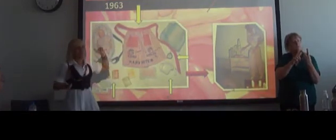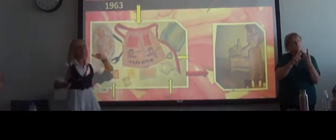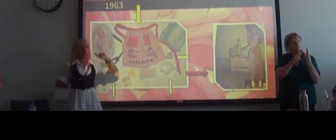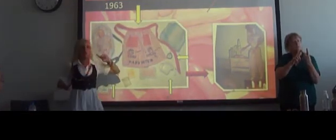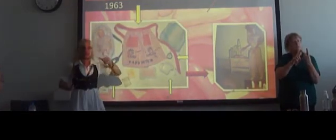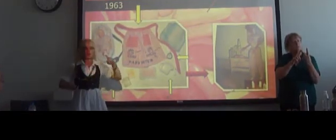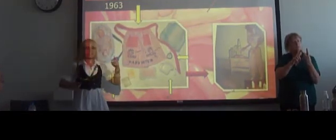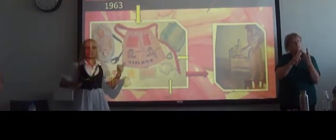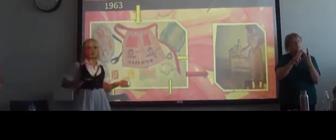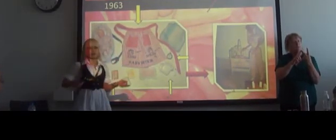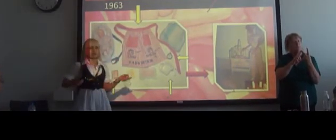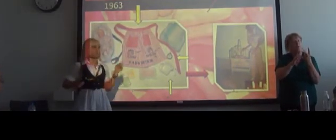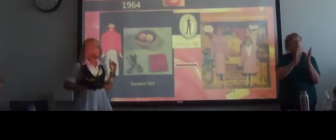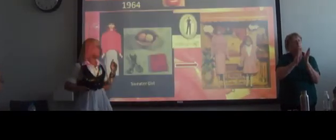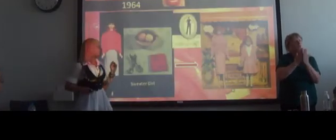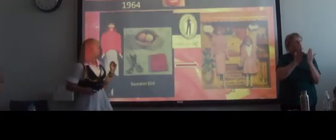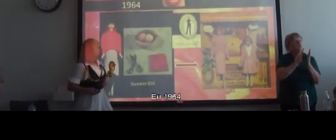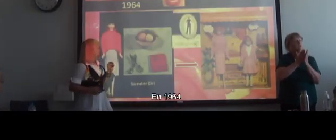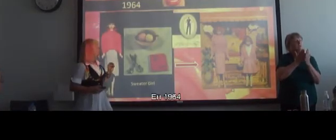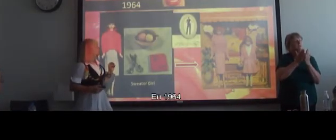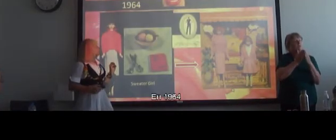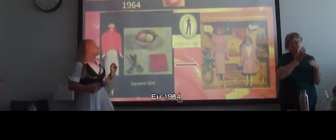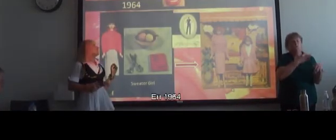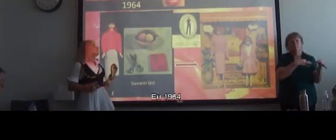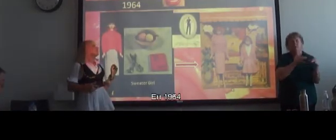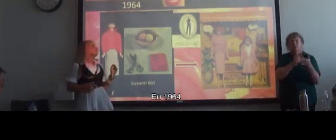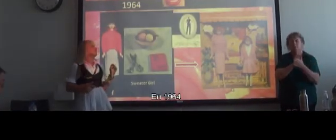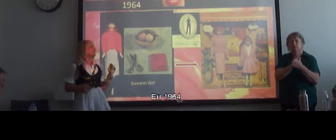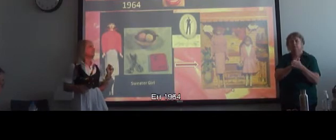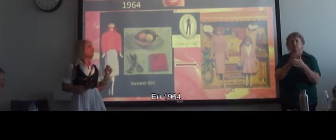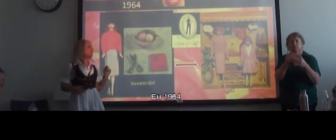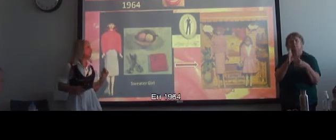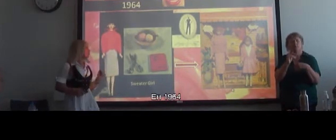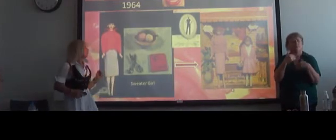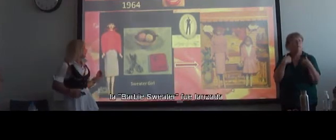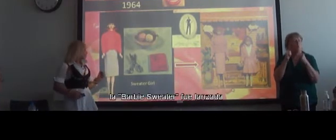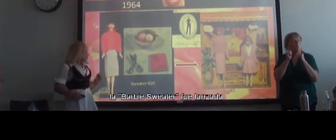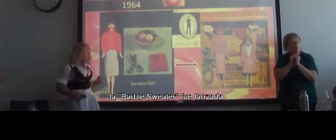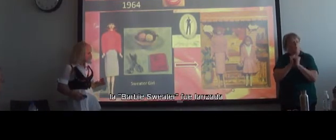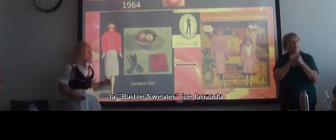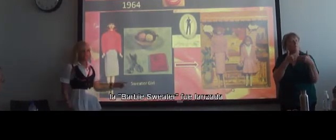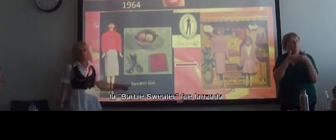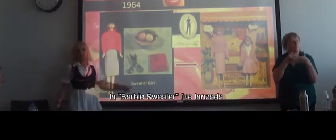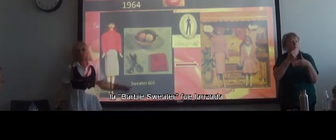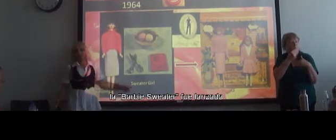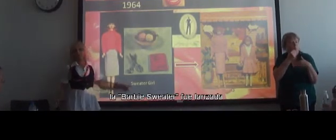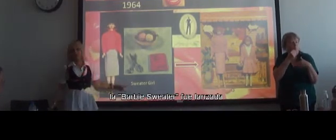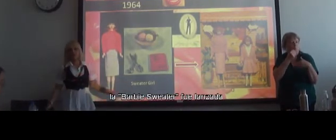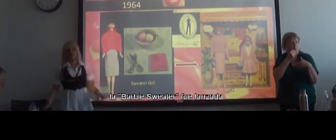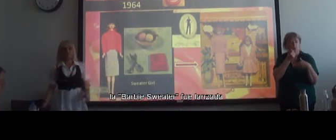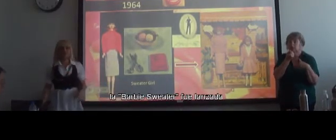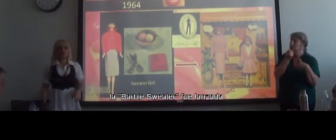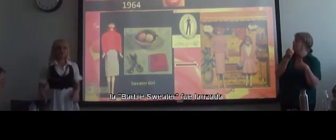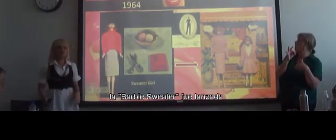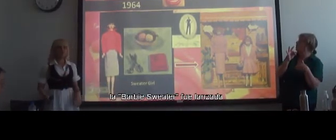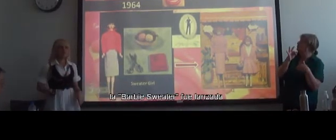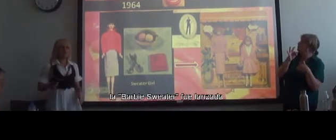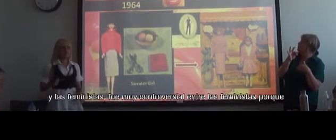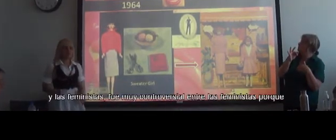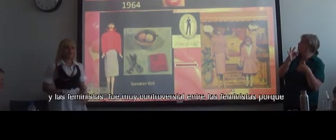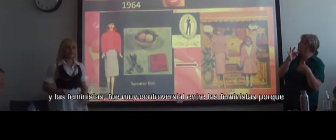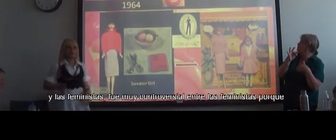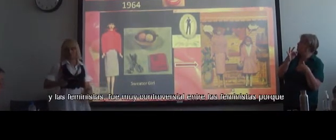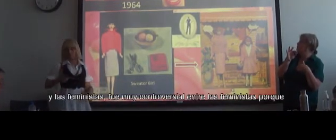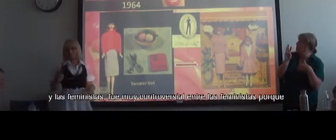this model were replaced by baby food. In 1964, the Sweater Girl Barbie was released,